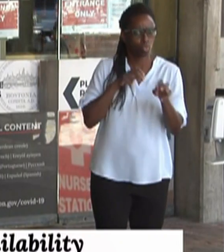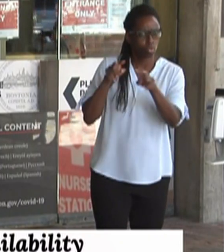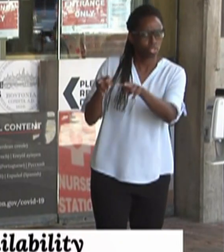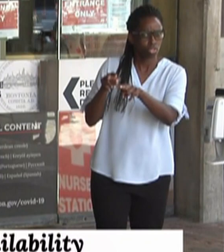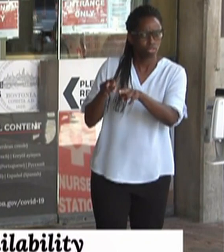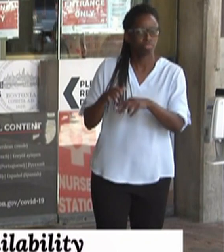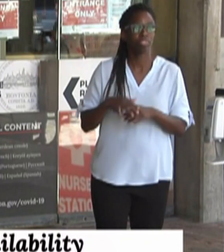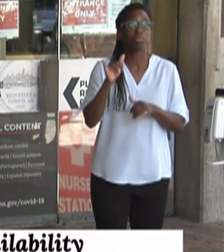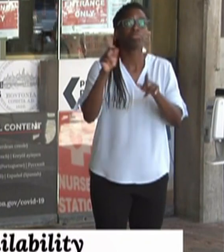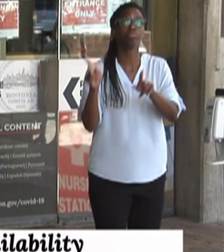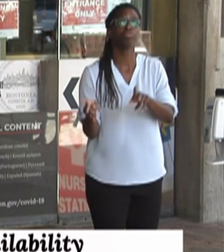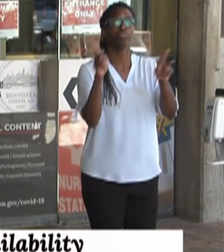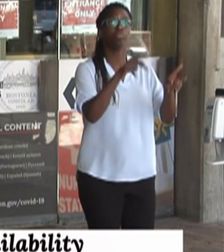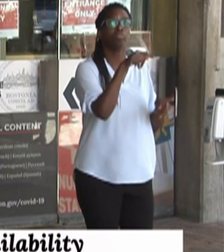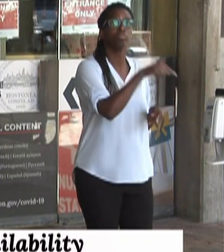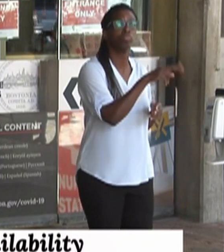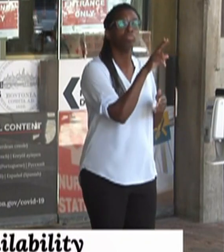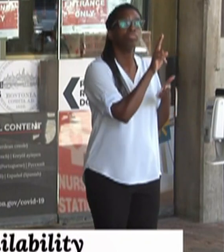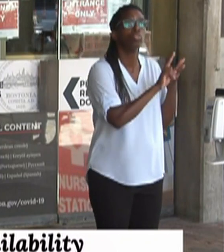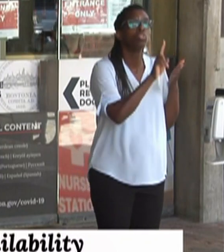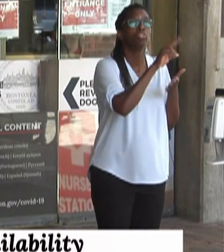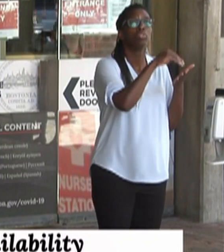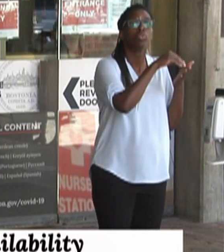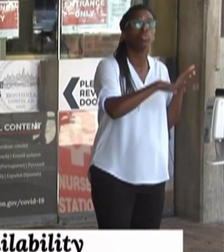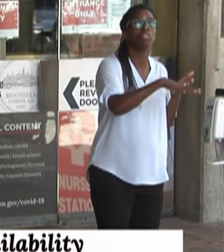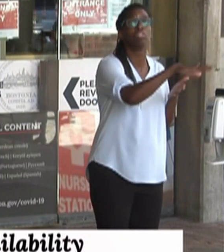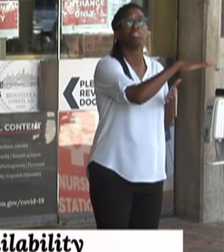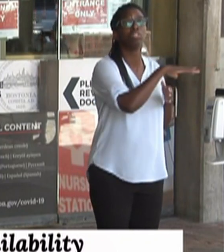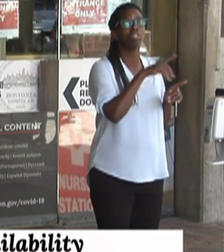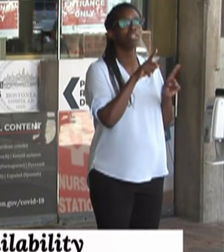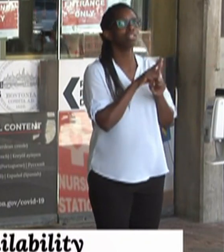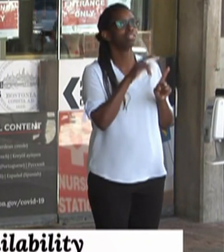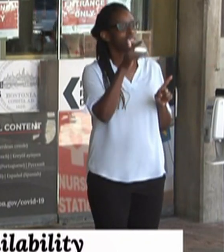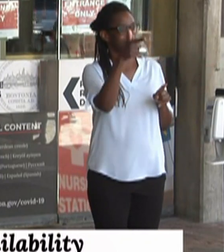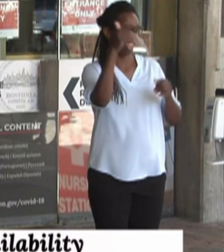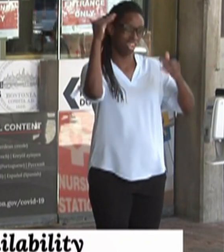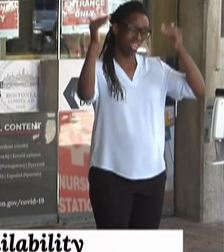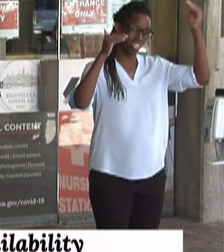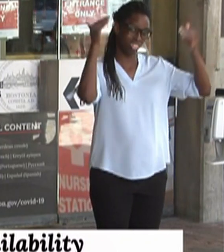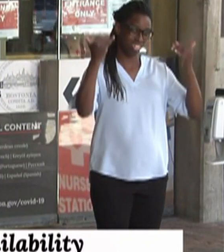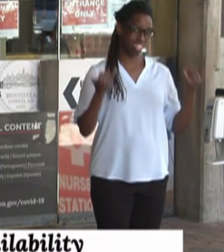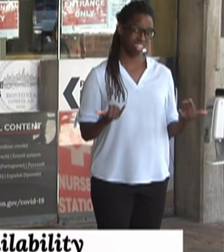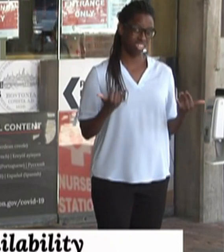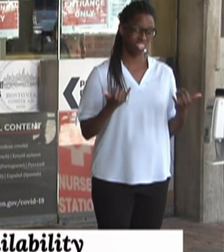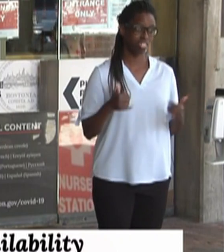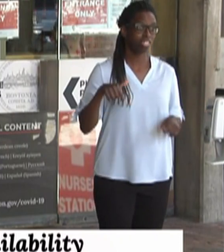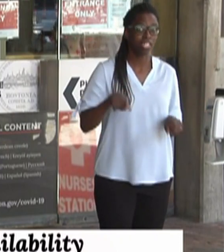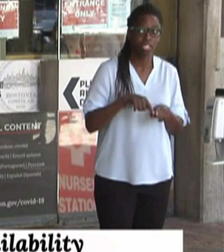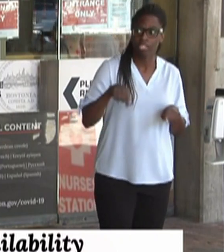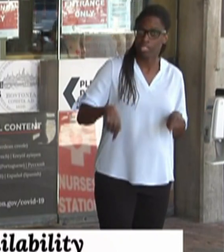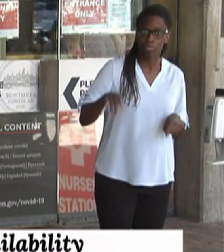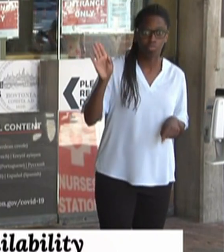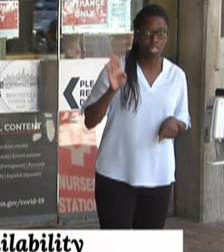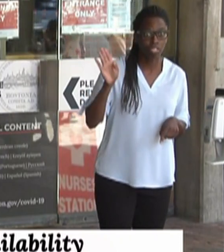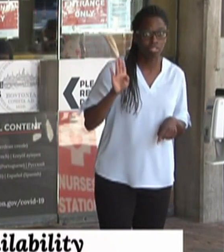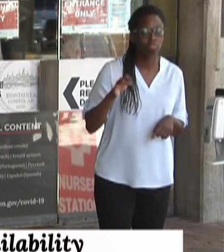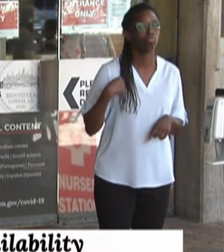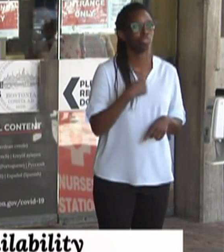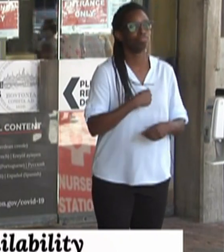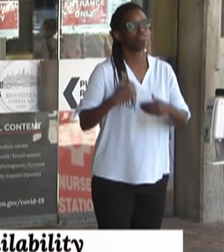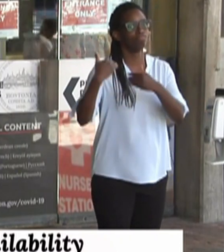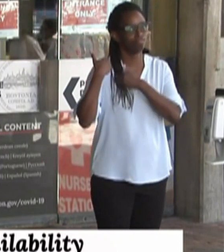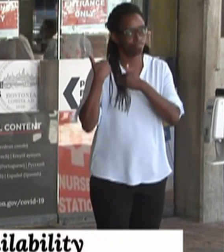responsibility as adults in the city of Boston, and quite honestly the Commonwealth, to act responsibly. I'll come back to